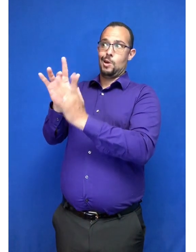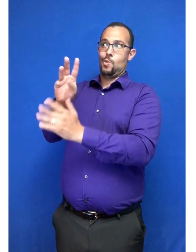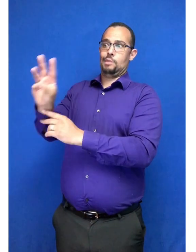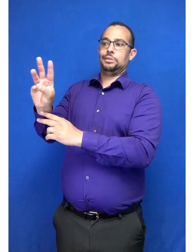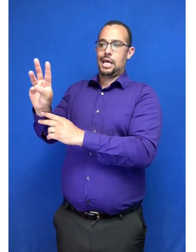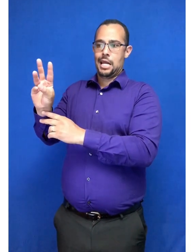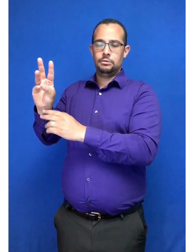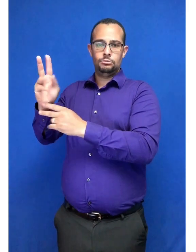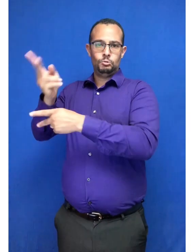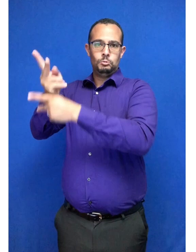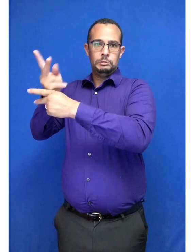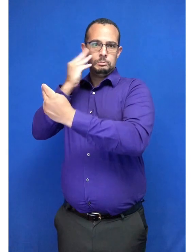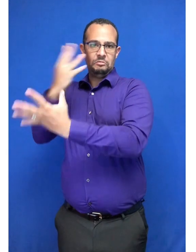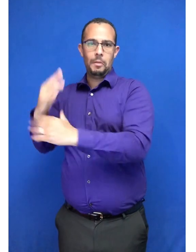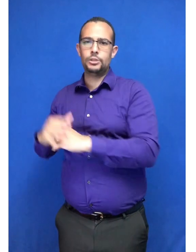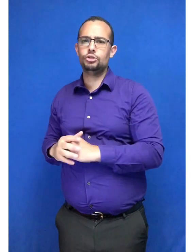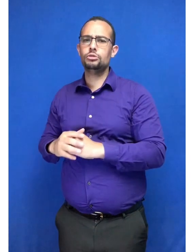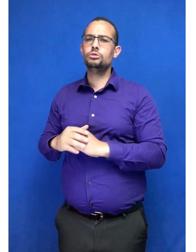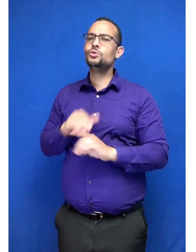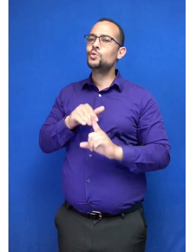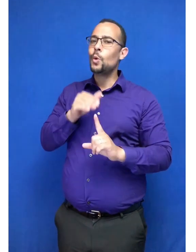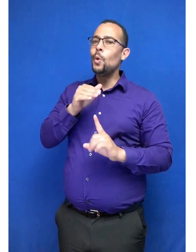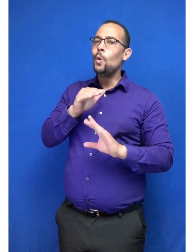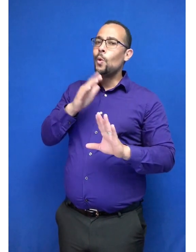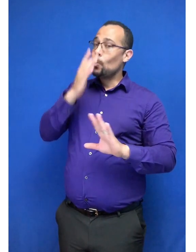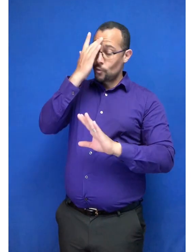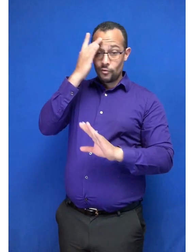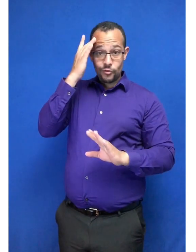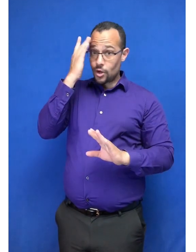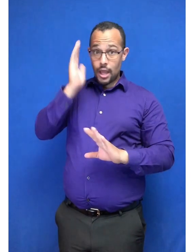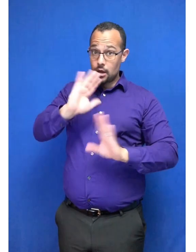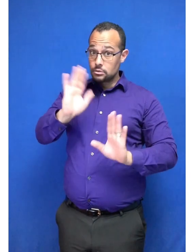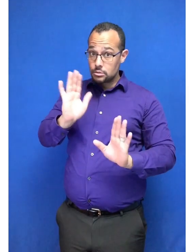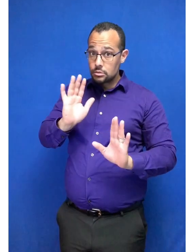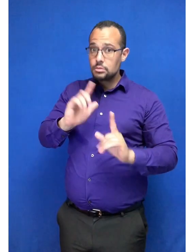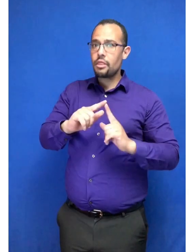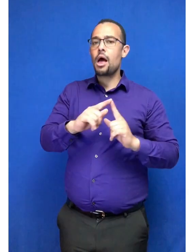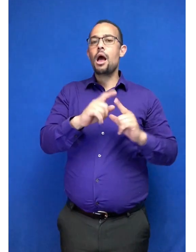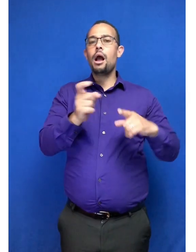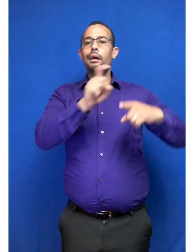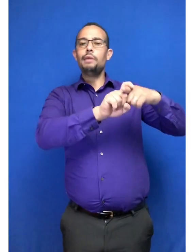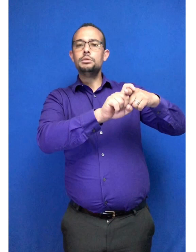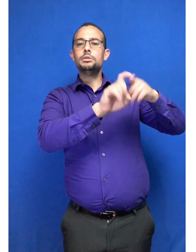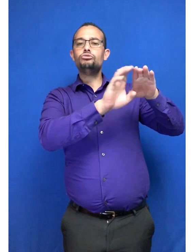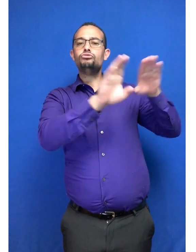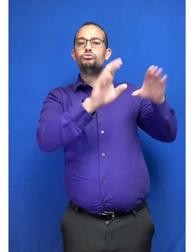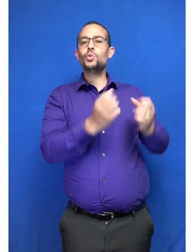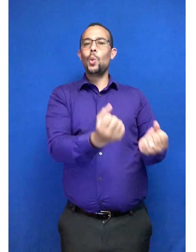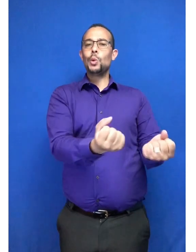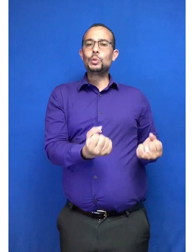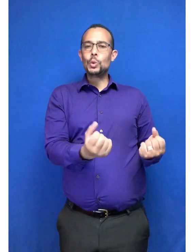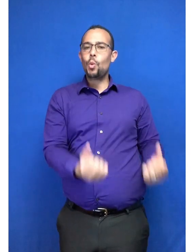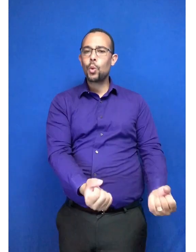Remember to inventory contents of closets, drawers, cabinets. You don't want to forget